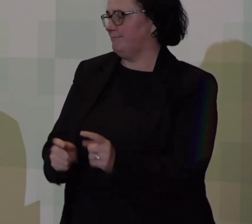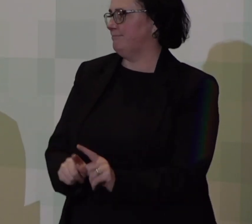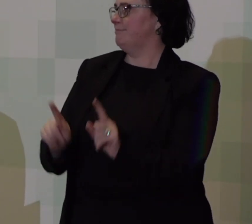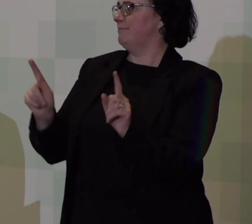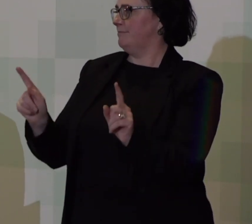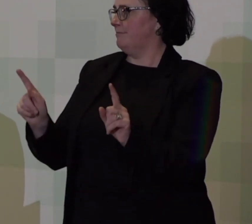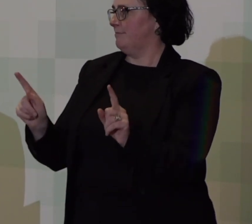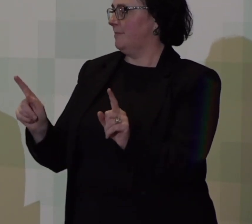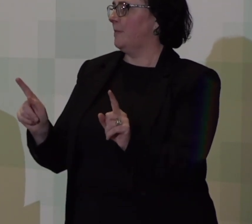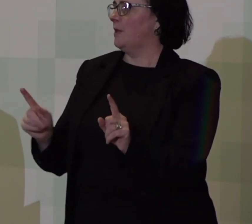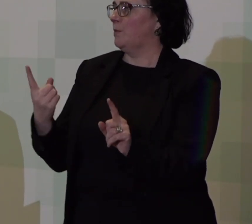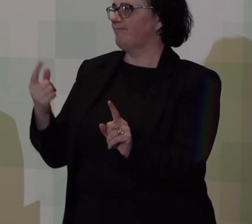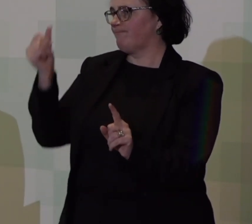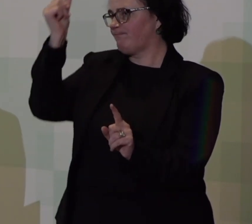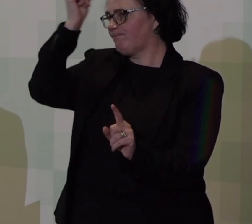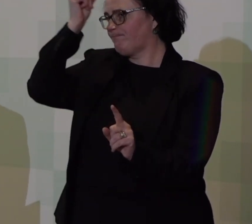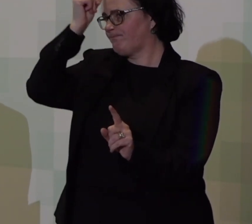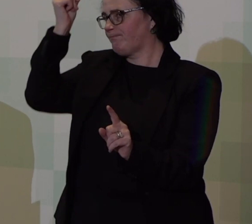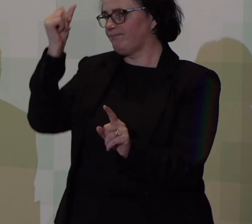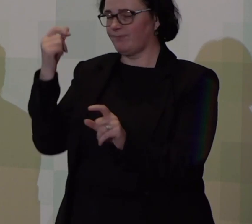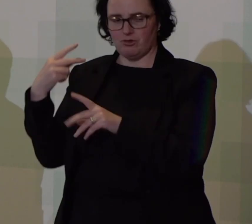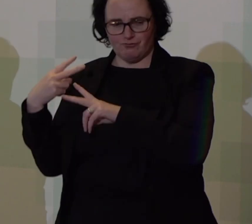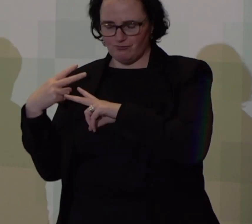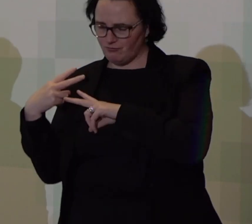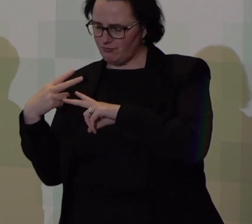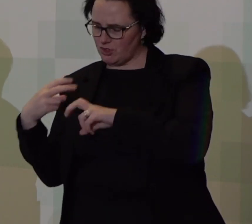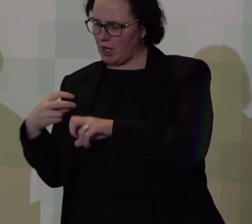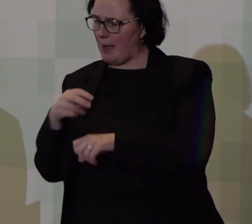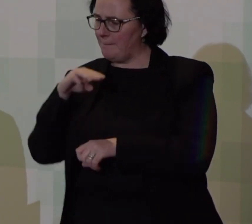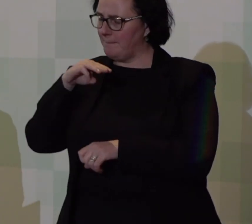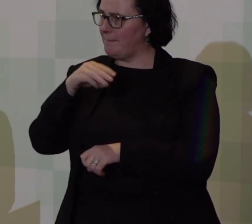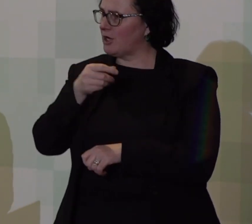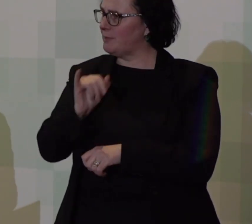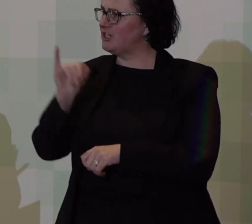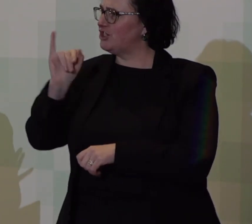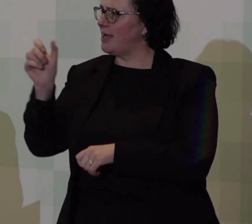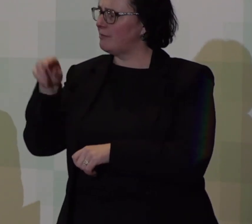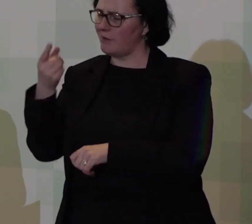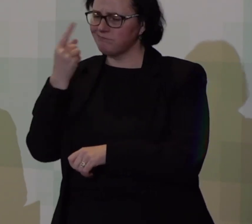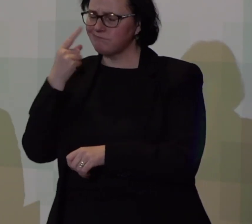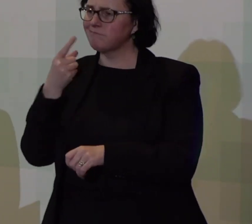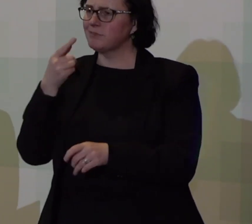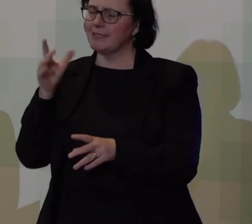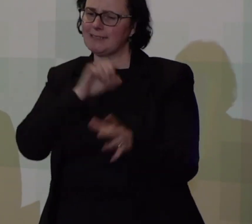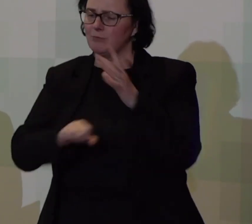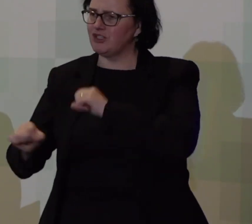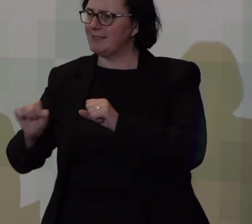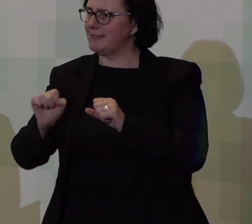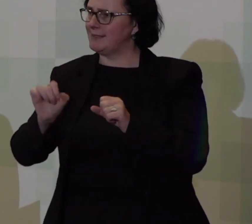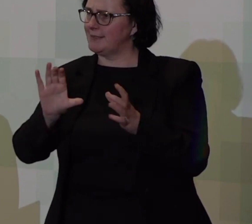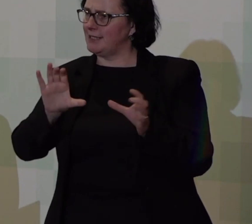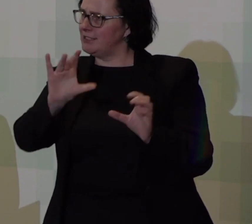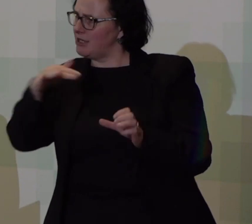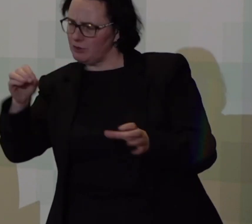Some very famous researchers in this area, Maccabee and Jacqueline, who looked at a whole range of stereotypes about boys and